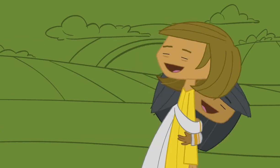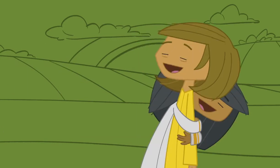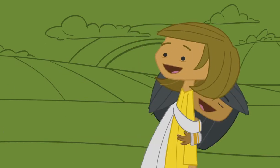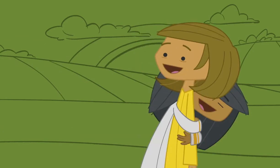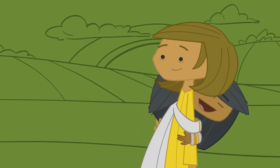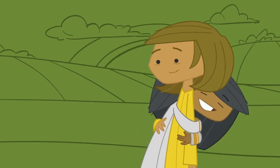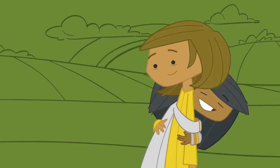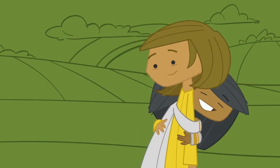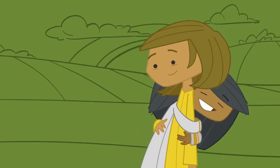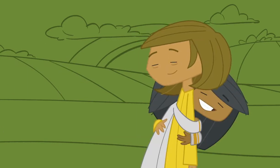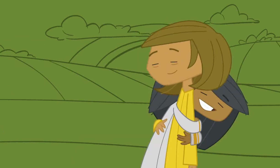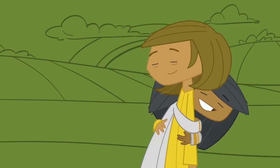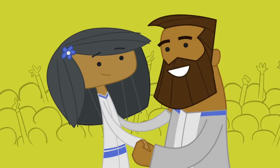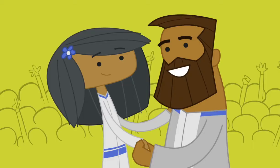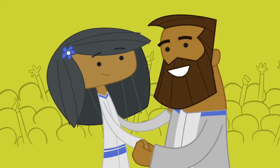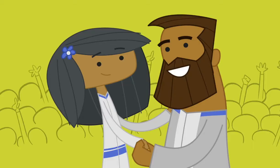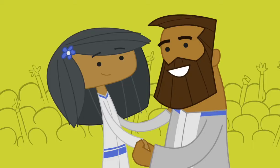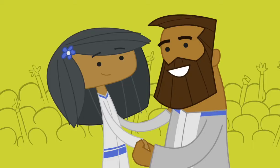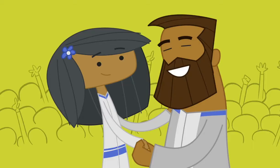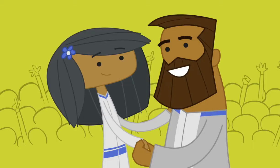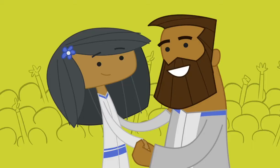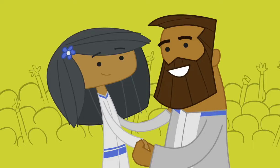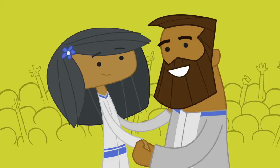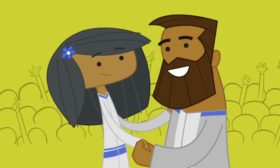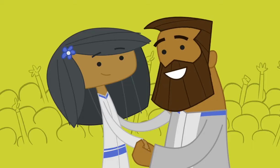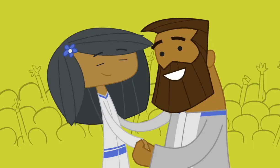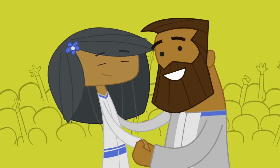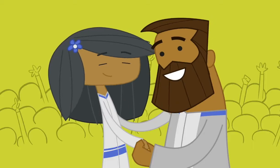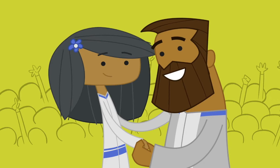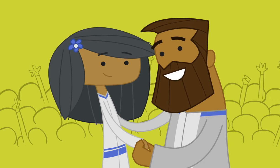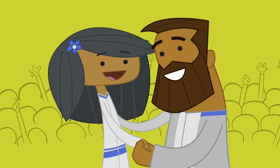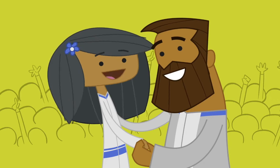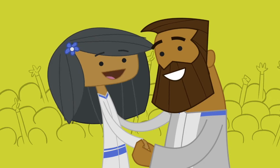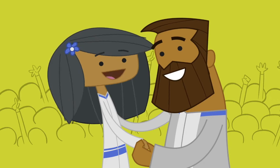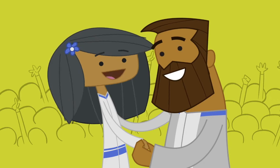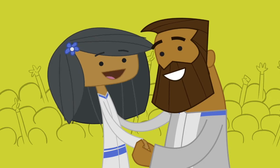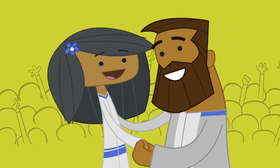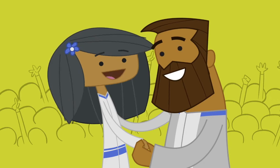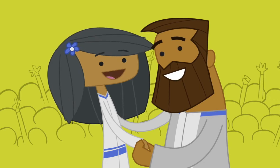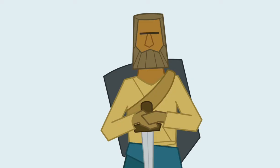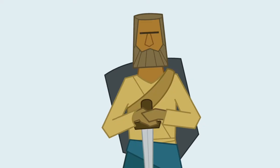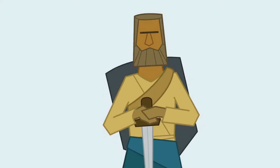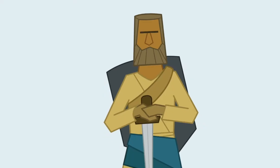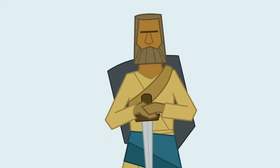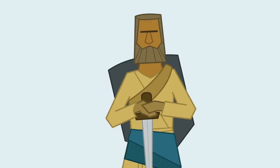to follow God anyway. By marrying Boaz, she got to officially be part of God's family. In fact,